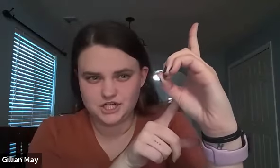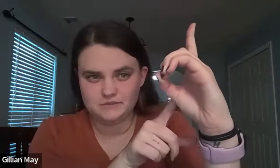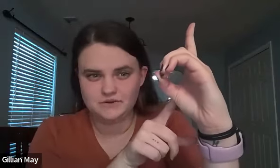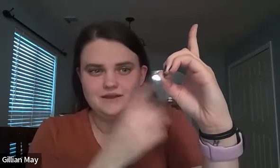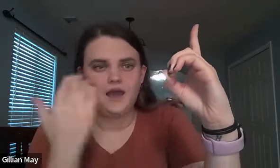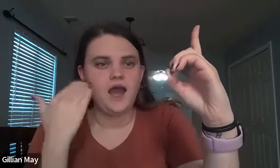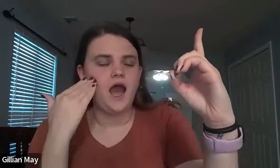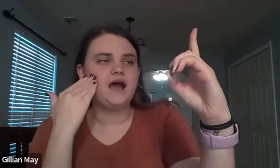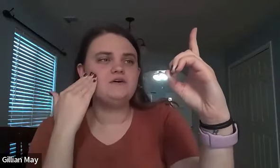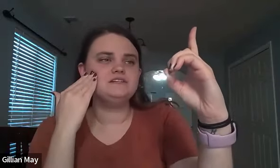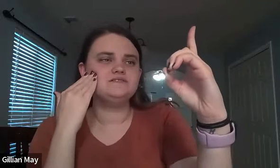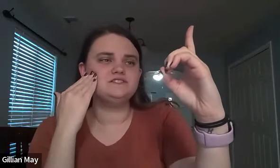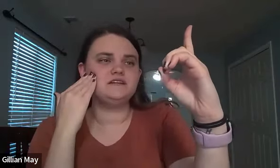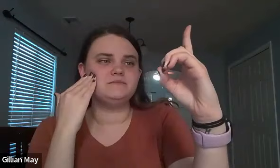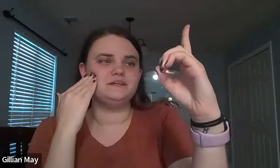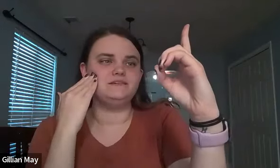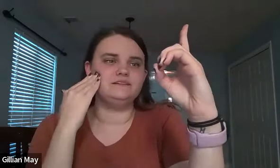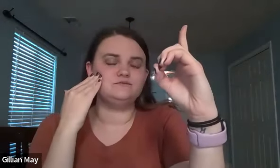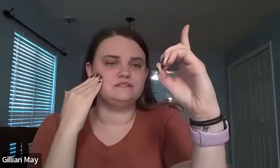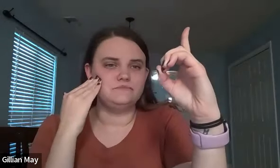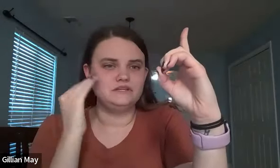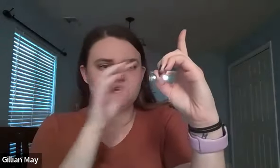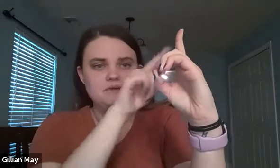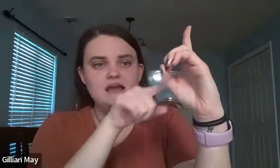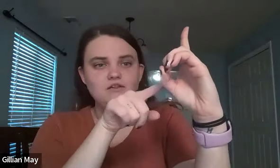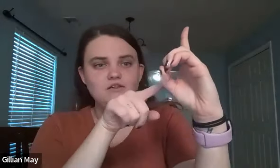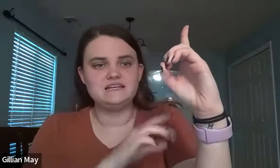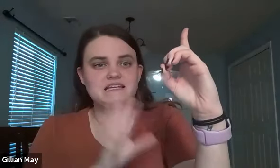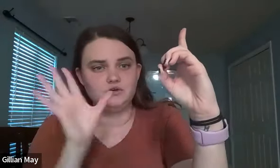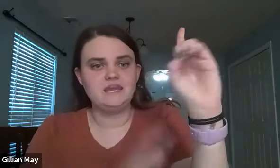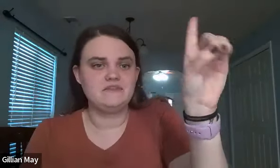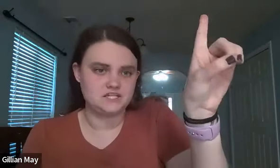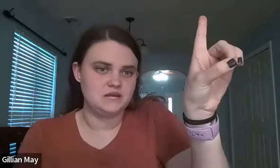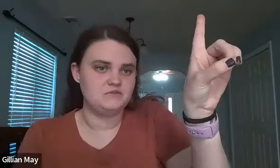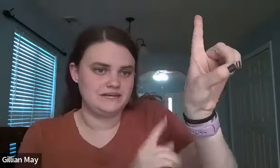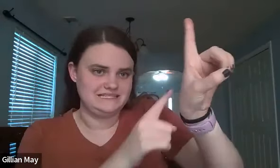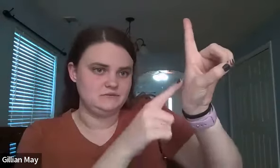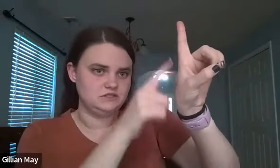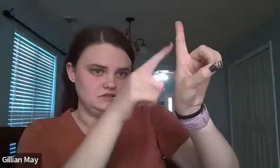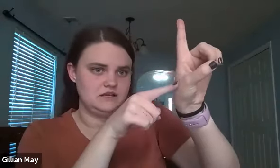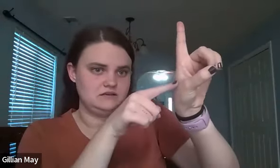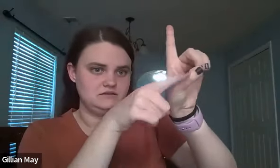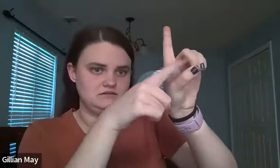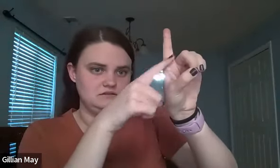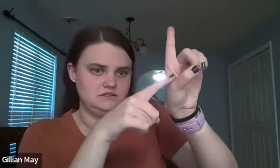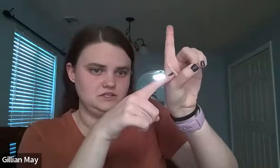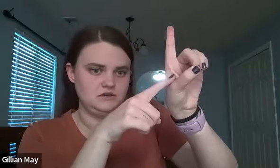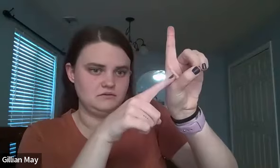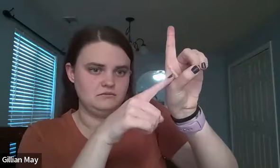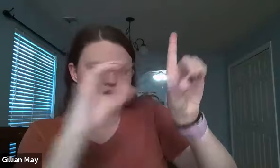shape. I always visually, I mean, this one's a B shape, but I look at it as like you're making that shape of what a D would look like. You know, I